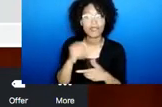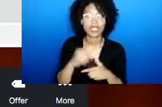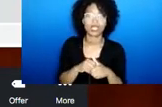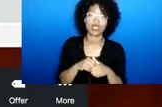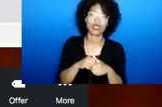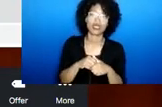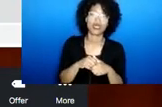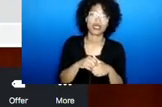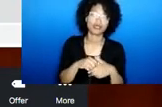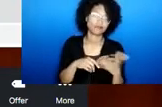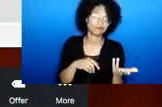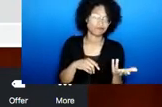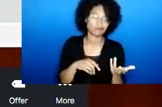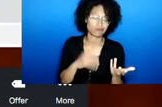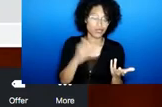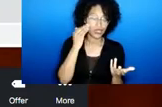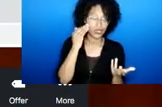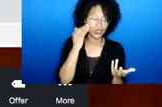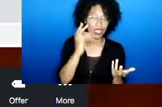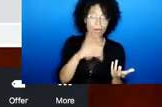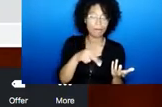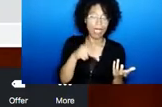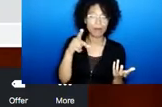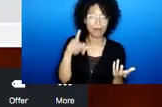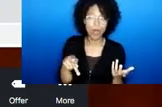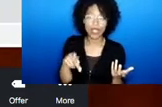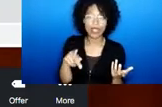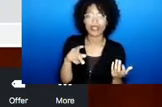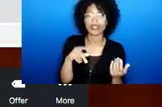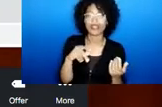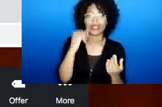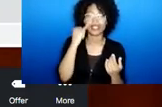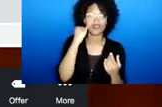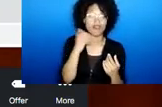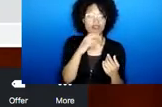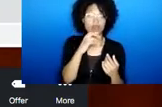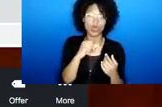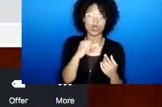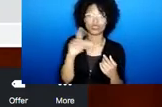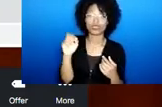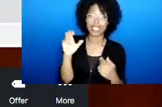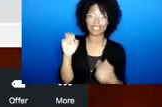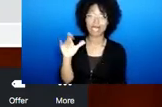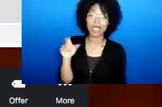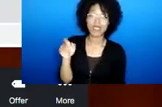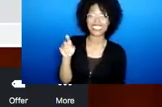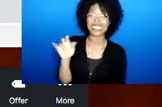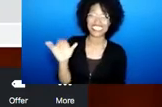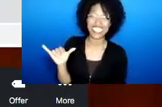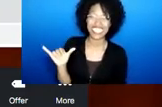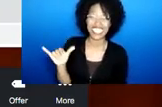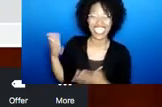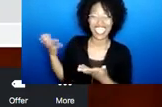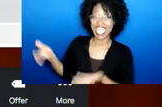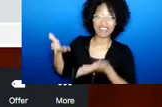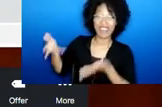some old transparencies around and want to show that too, go for it. Exactly.